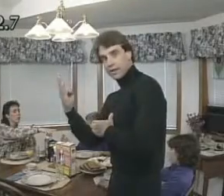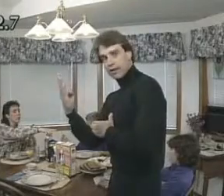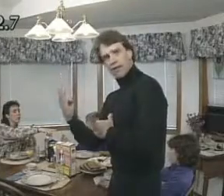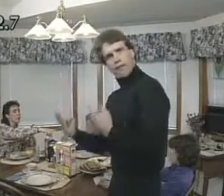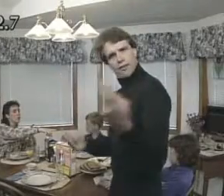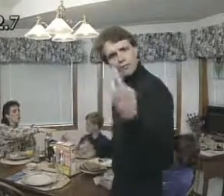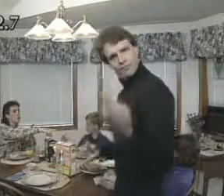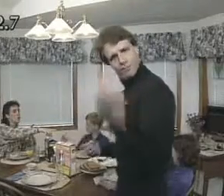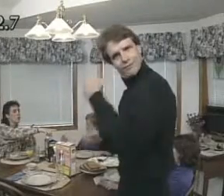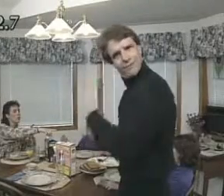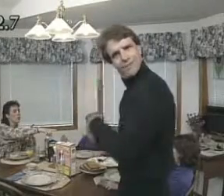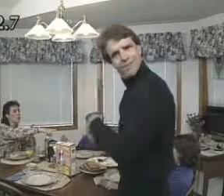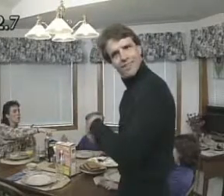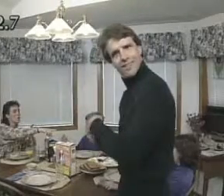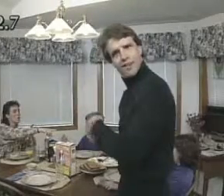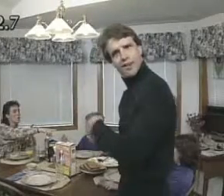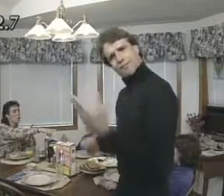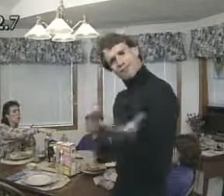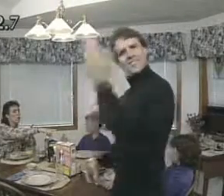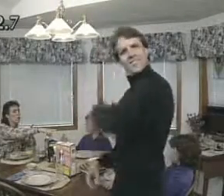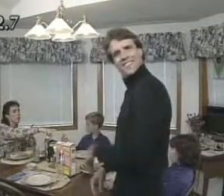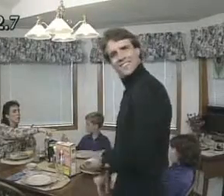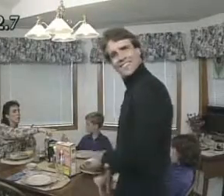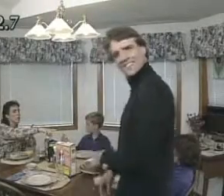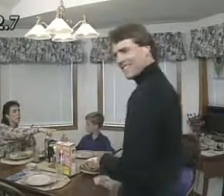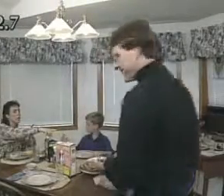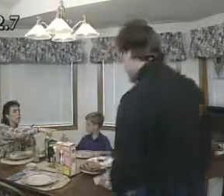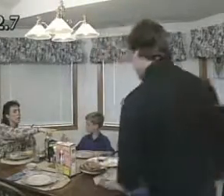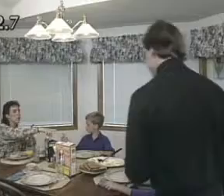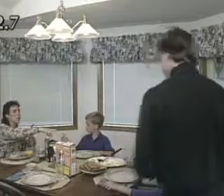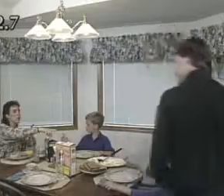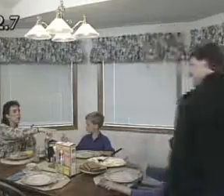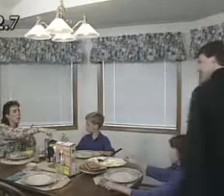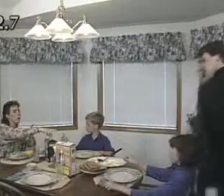having breakfast. Let's join them. Come on.